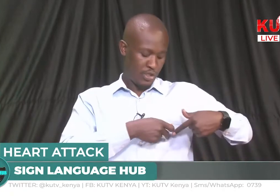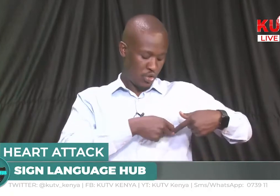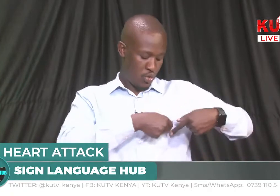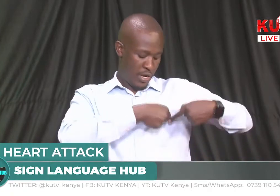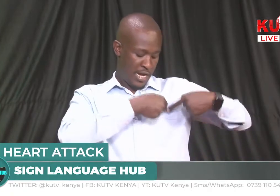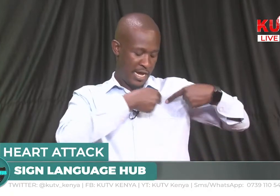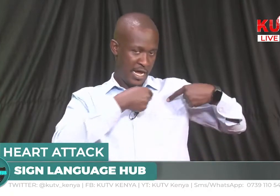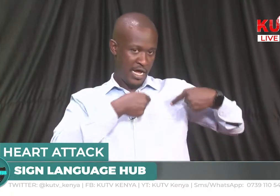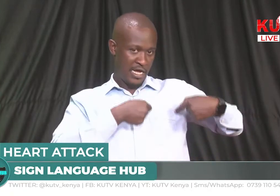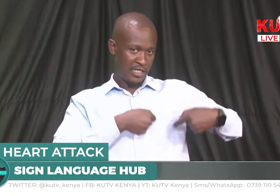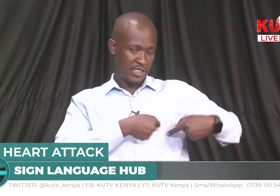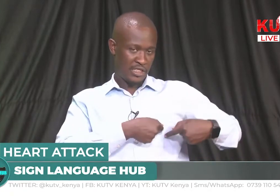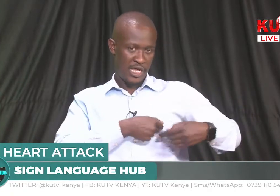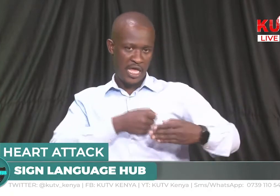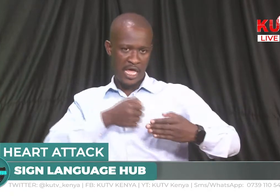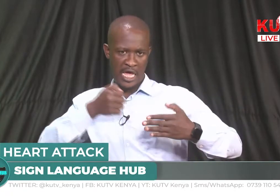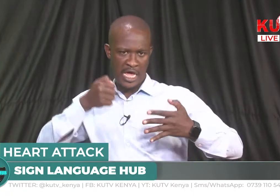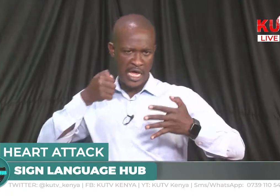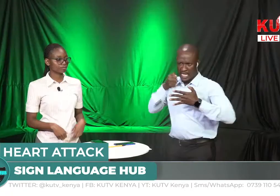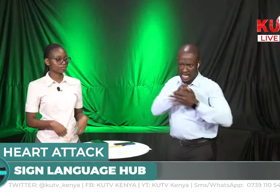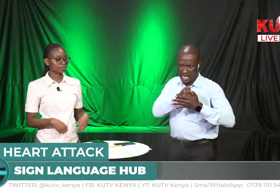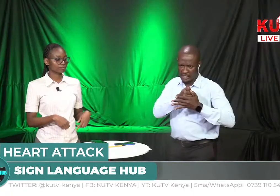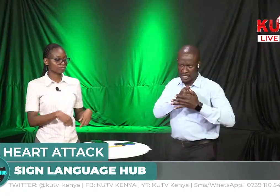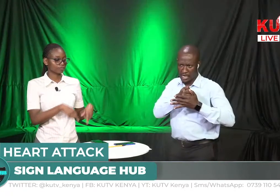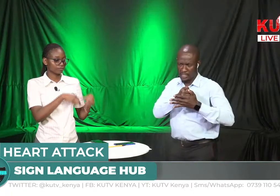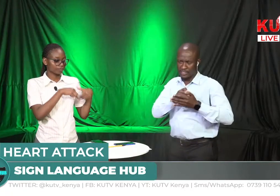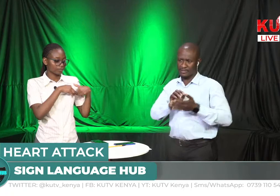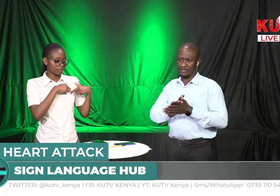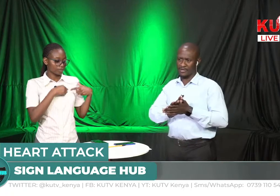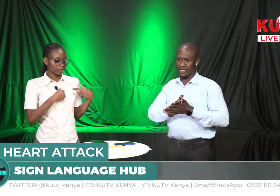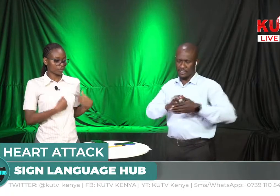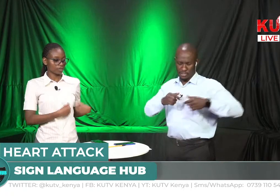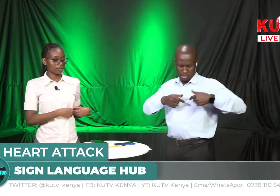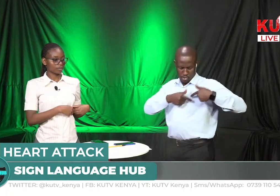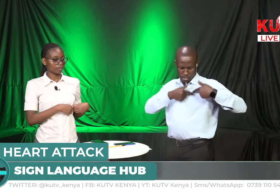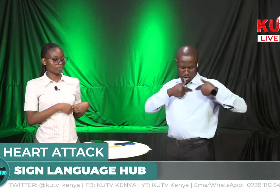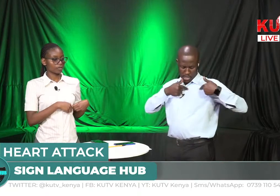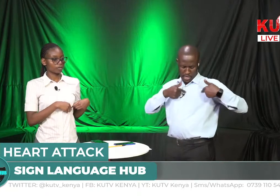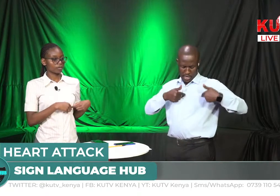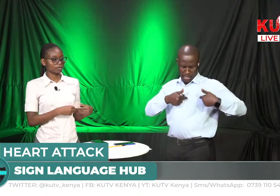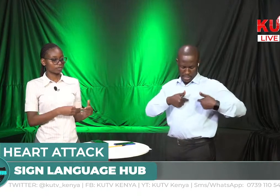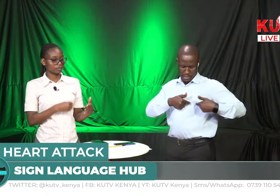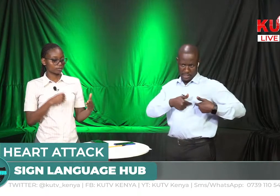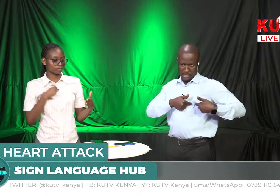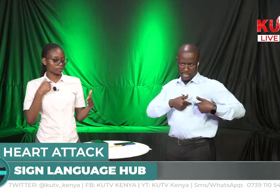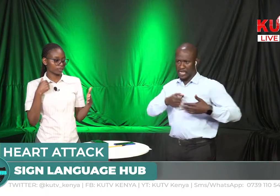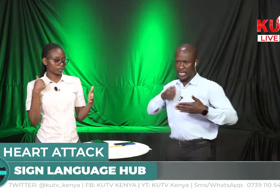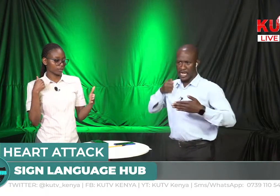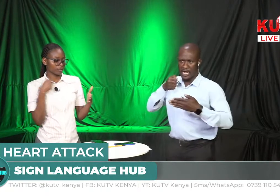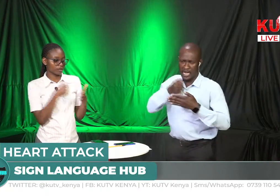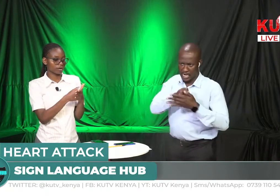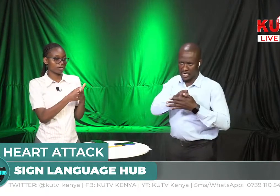So, heart attack. All right? So, heart